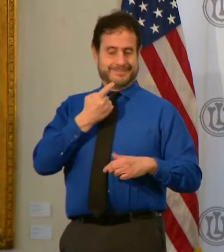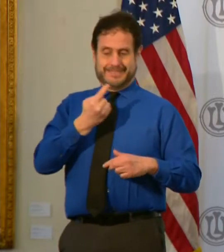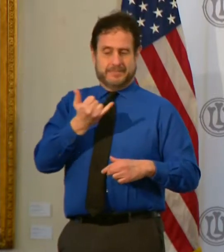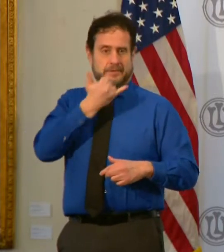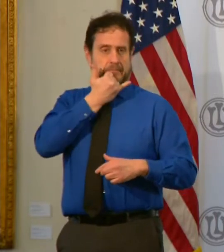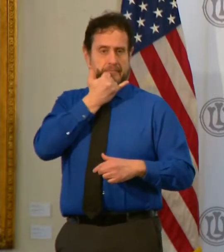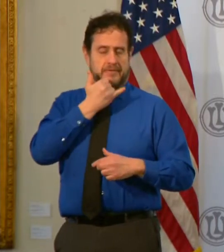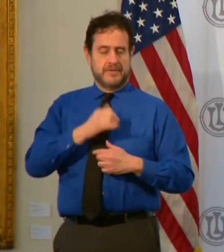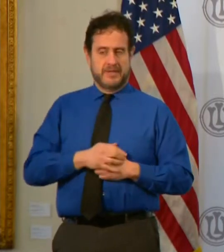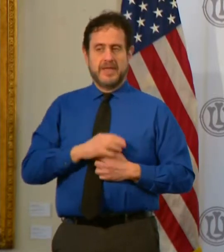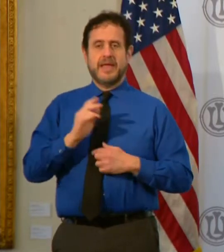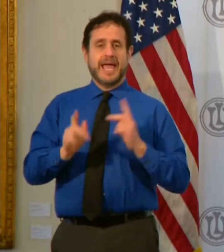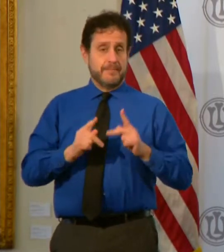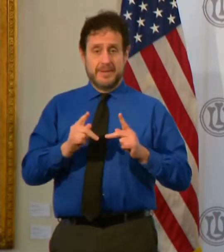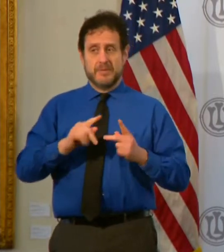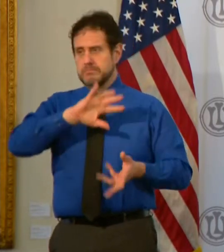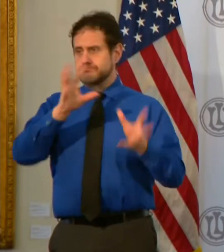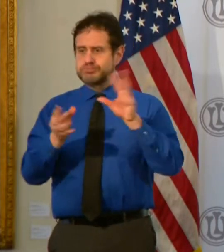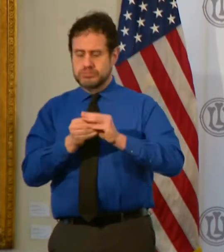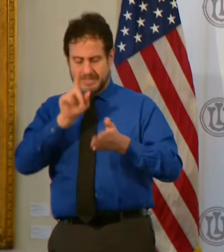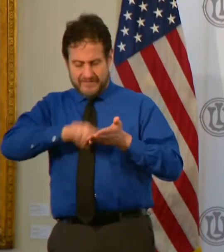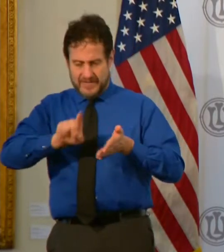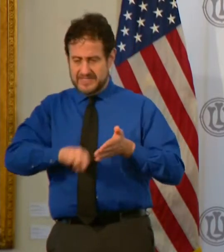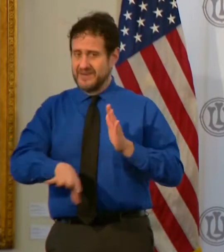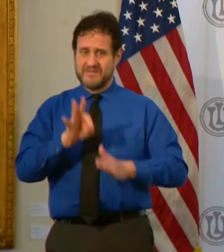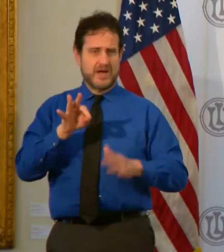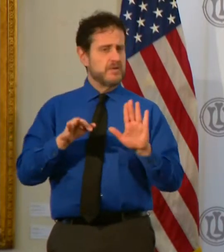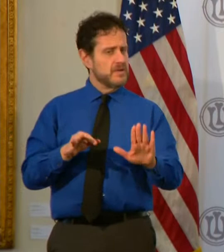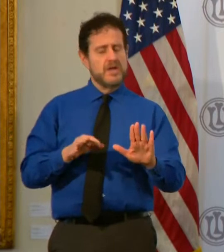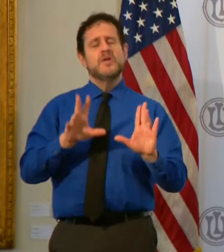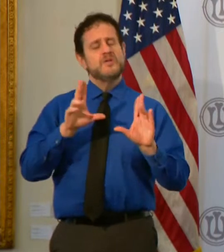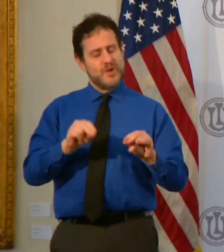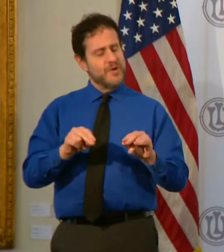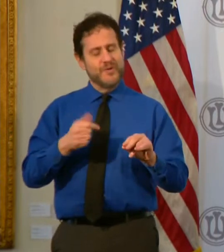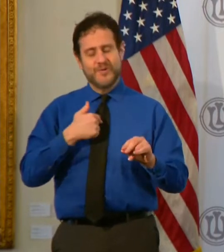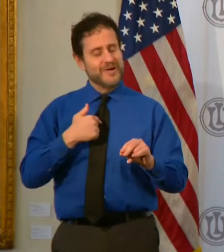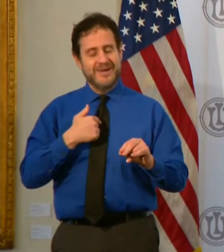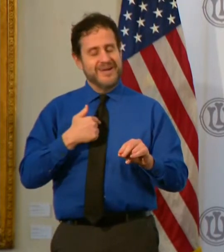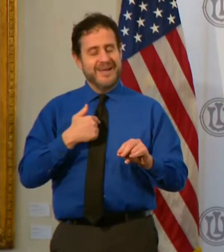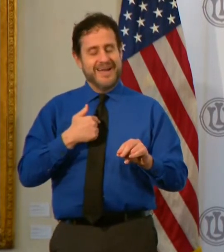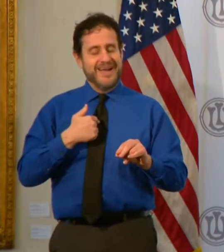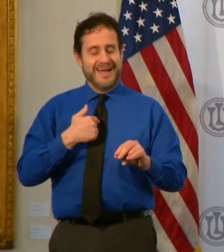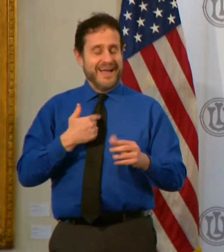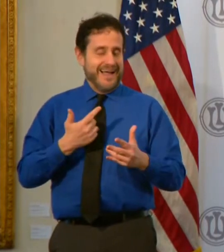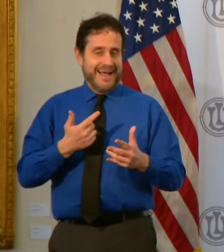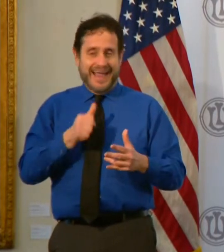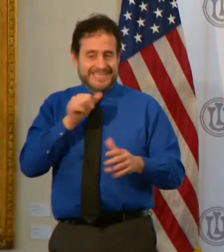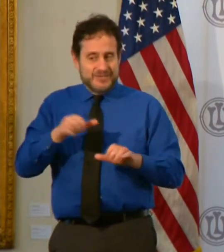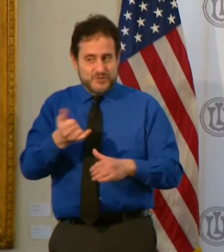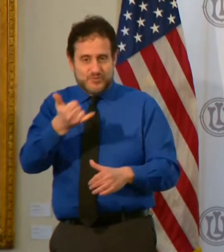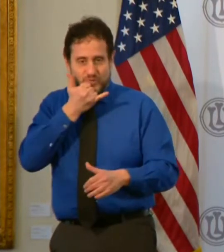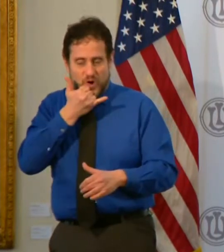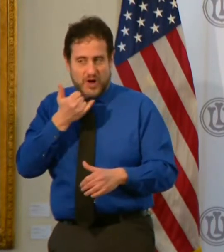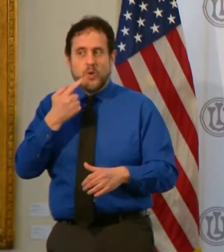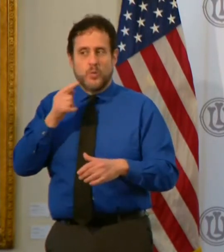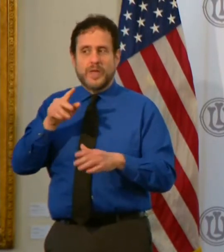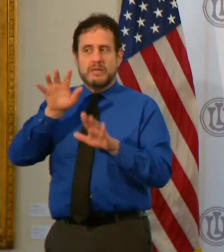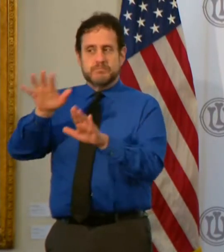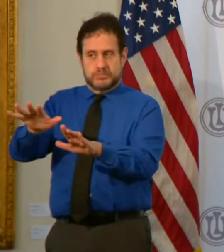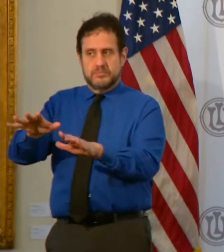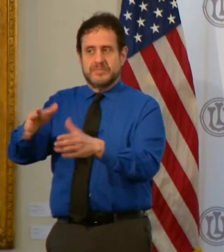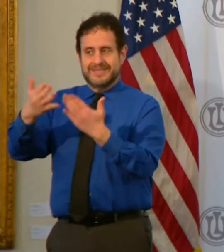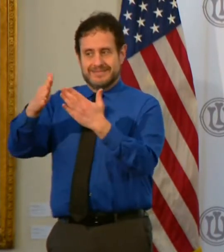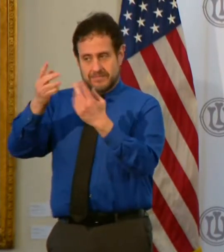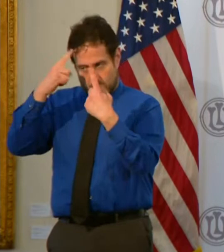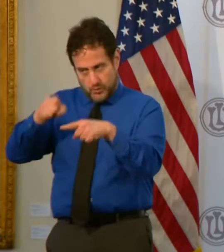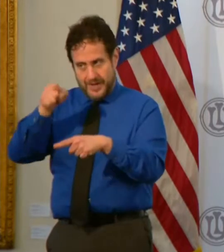the summation was that I hadn't, that we put it to bed so that we can address violence in our communities, so that we can talk about the loss